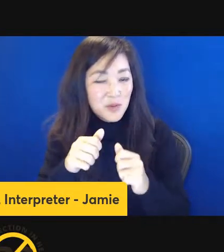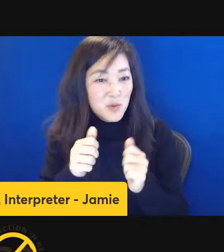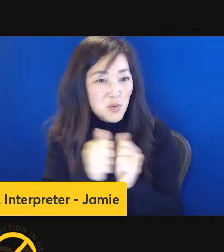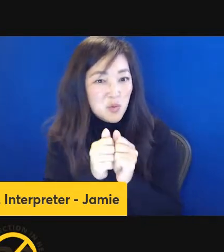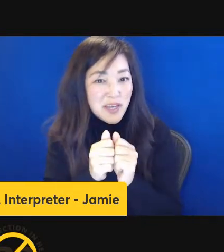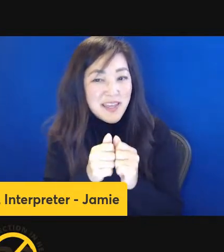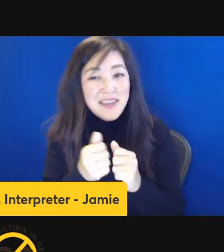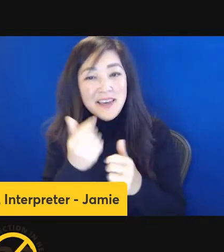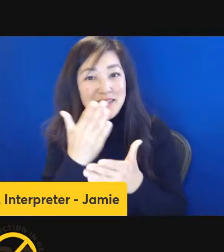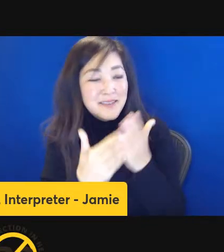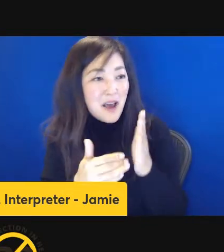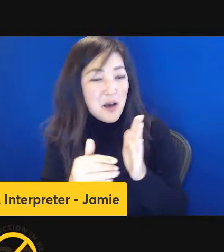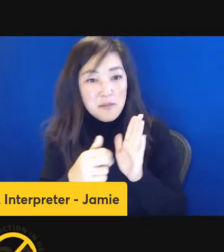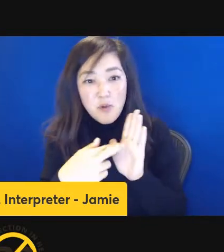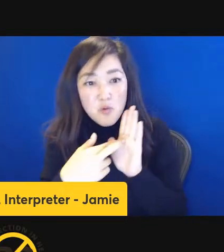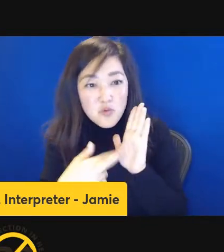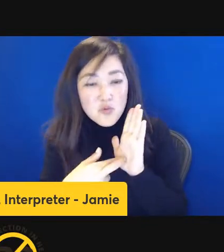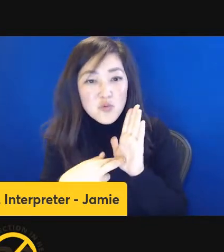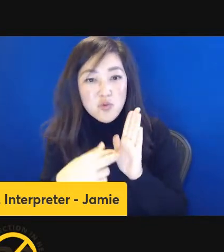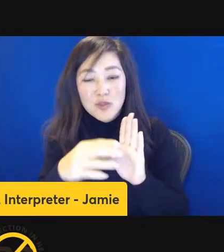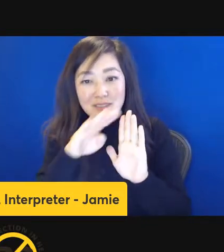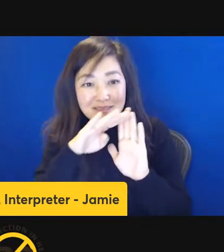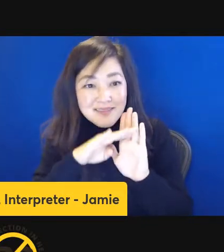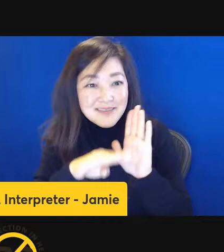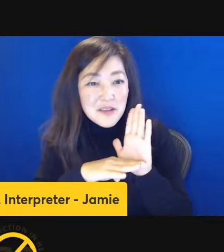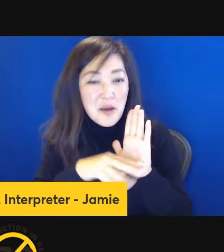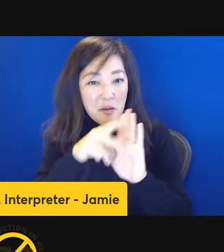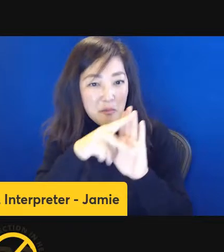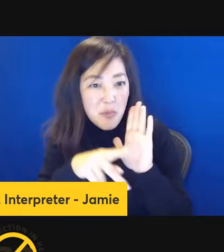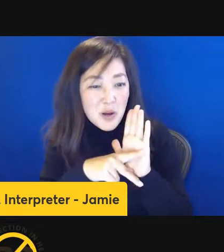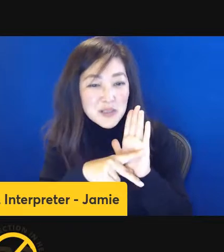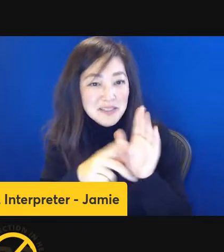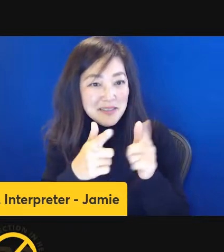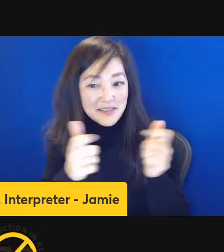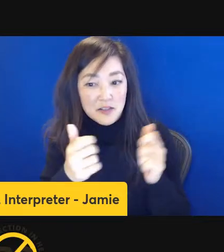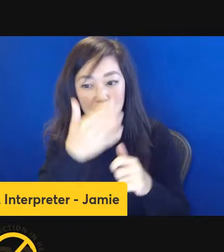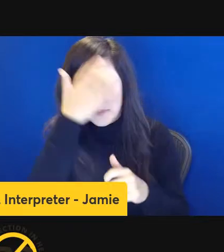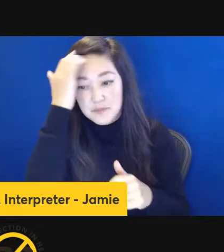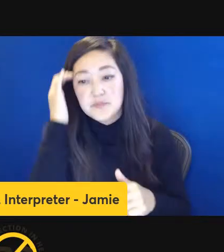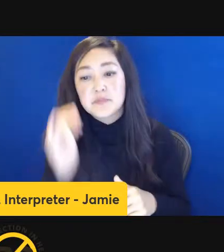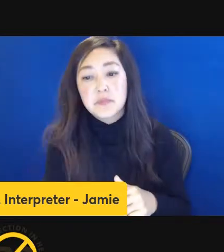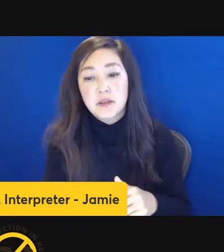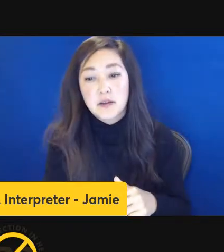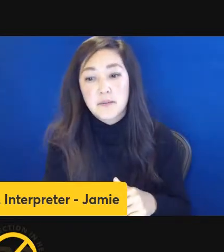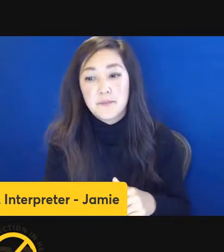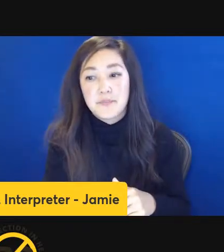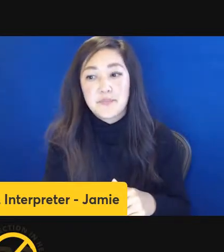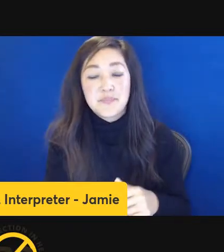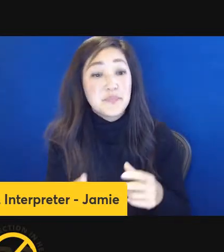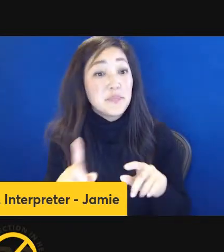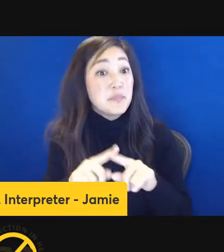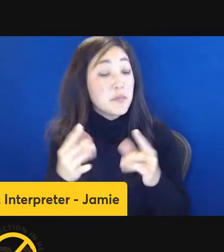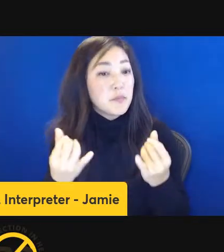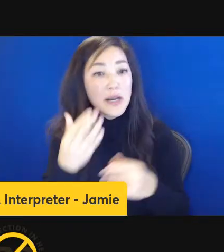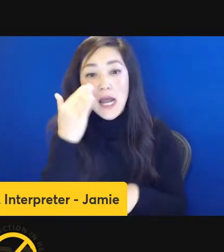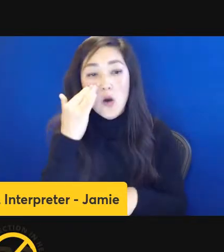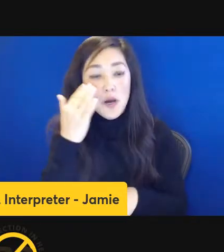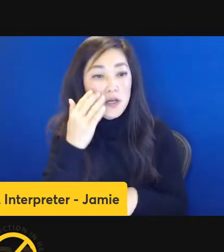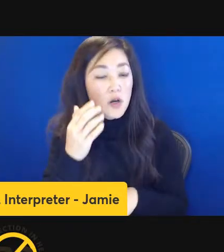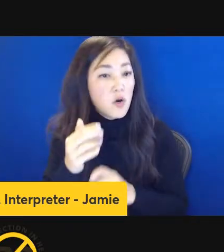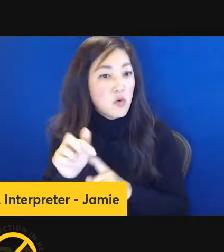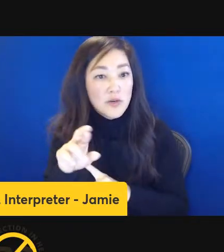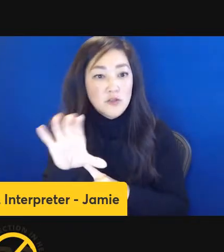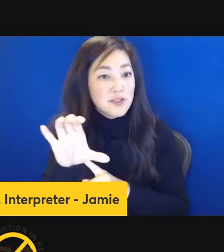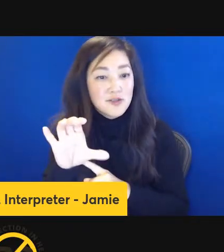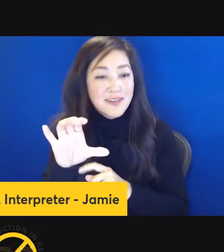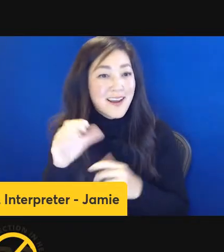like guidelines and other rules and algorithms. But now I know. Race corrections are not at all grounded